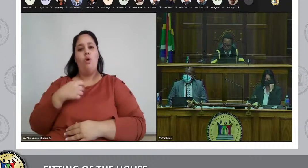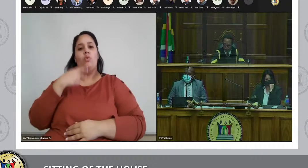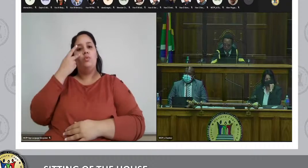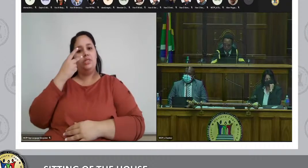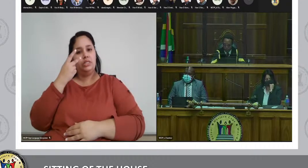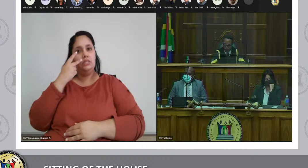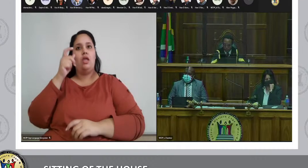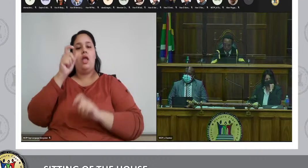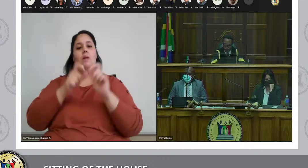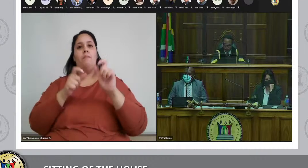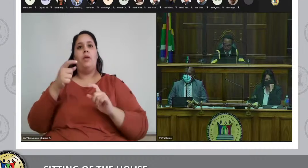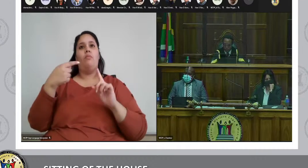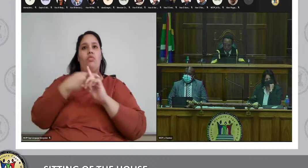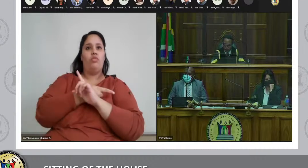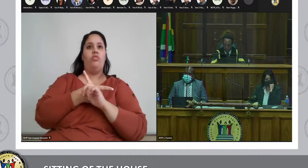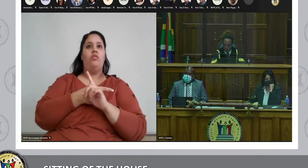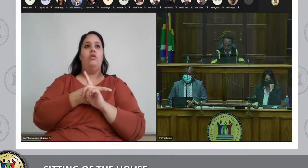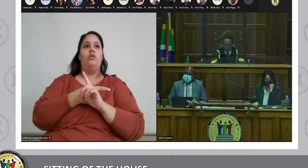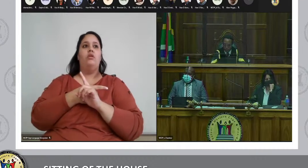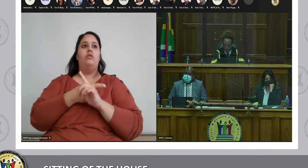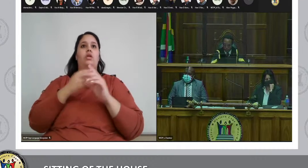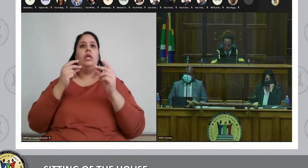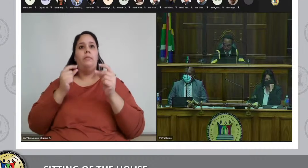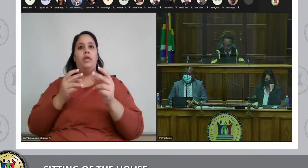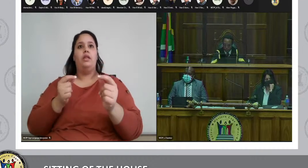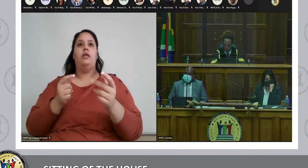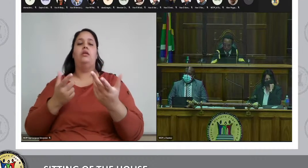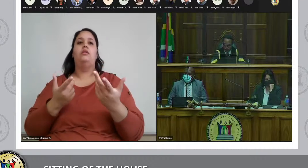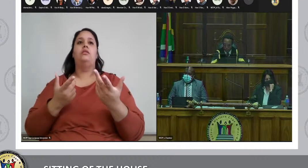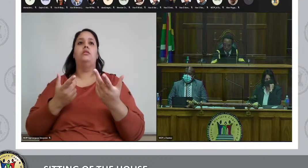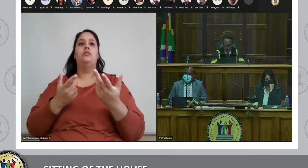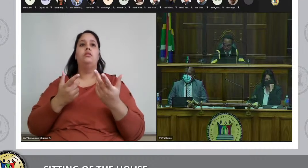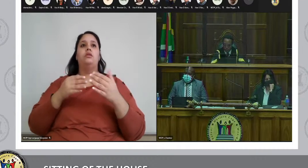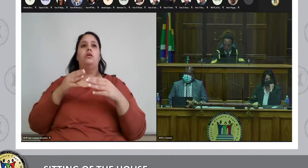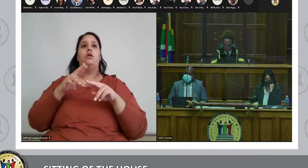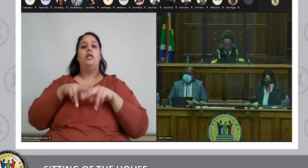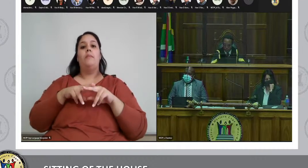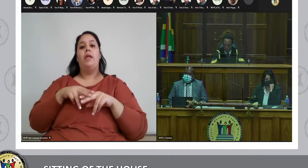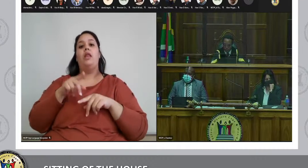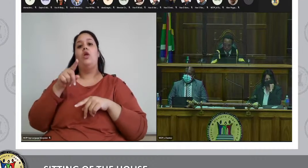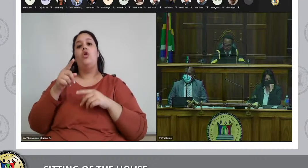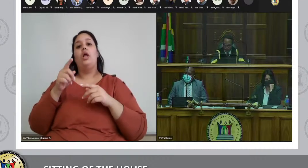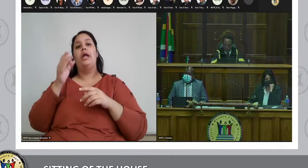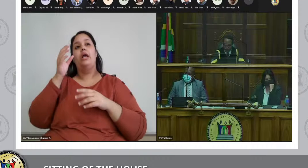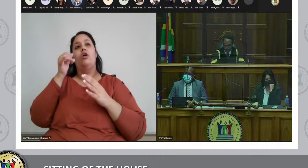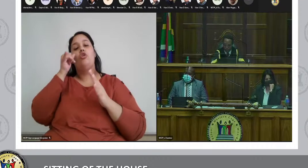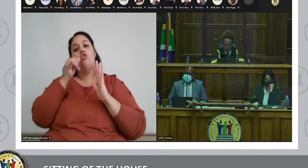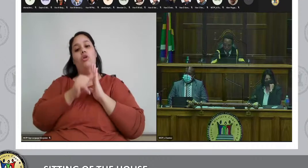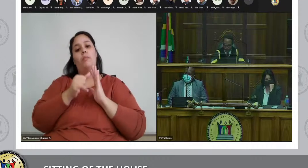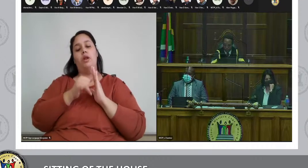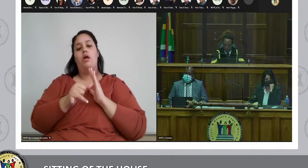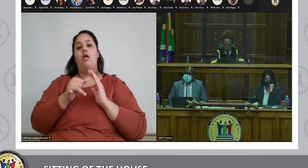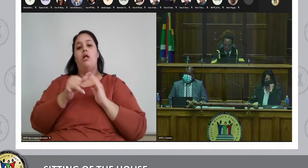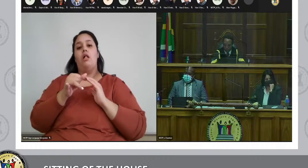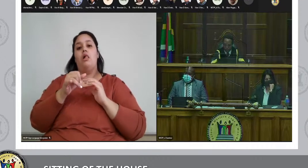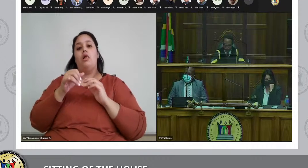alleged perpetrator immediately placed on precautionary suspension, pending the conclusion of the criminal prosecution.